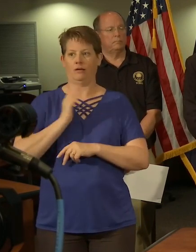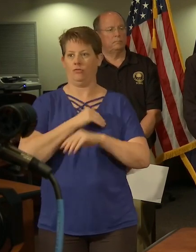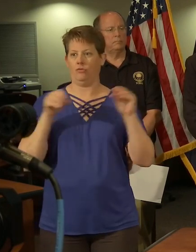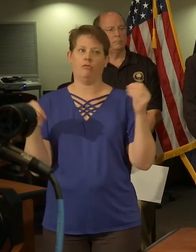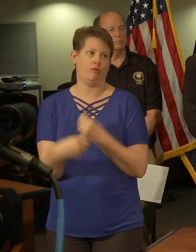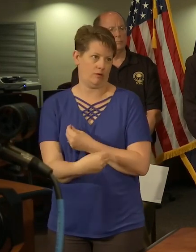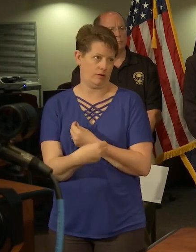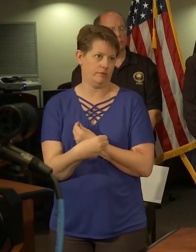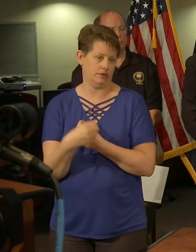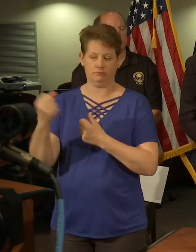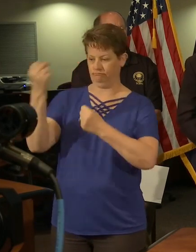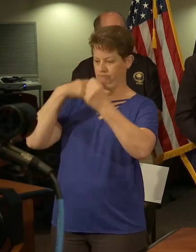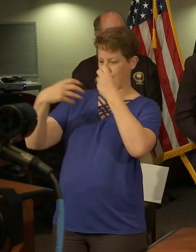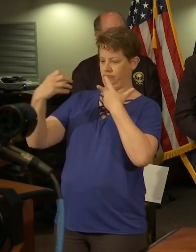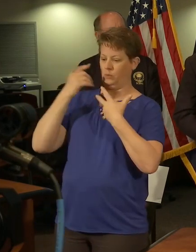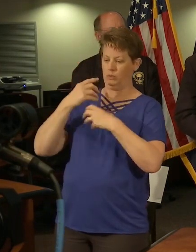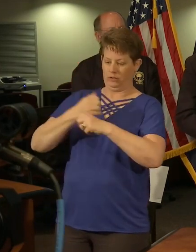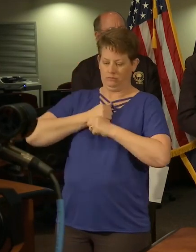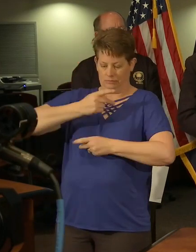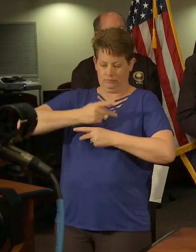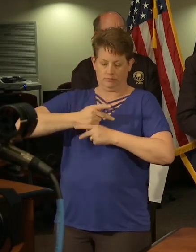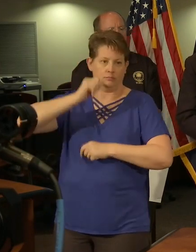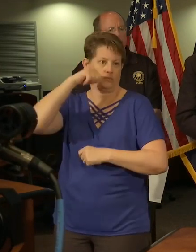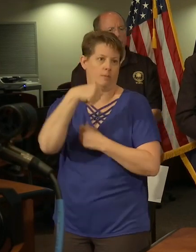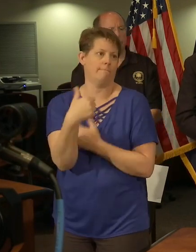will be received promptly in the morning.